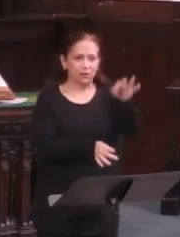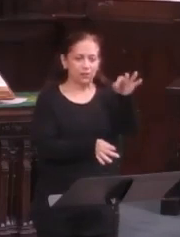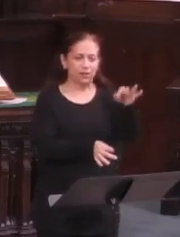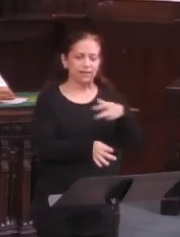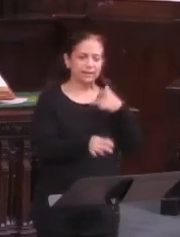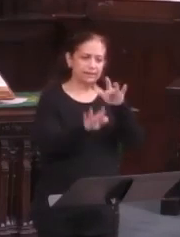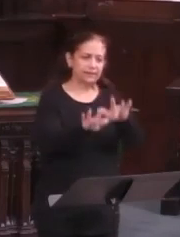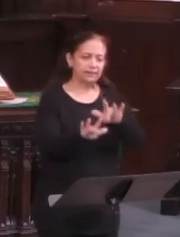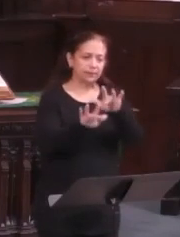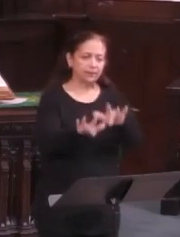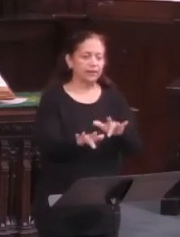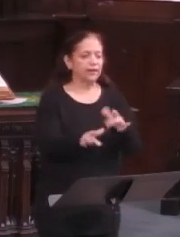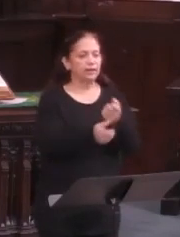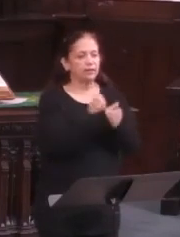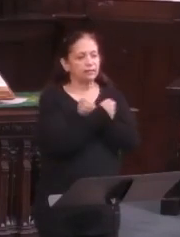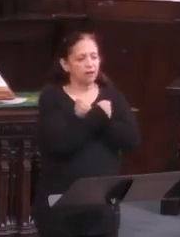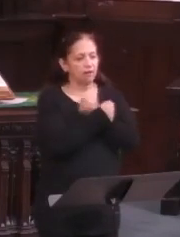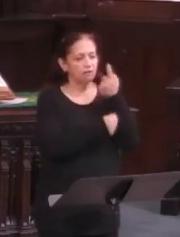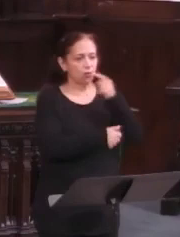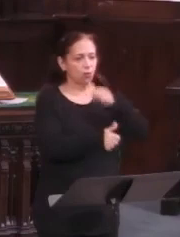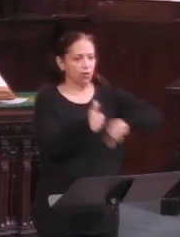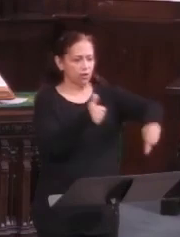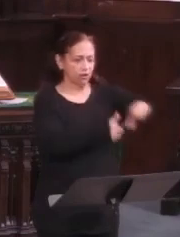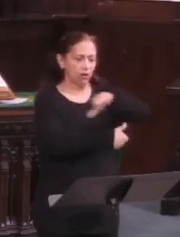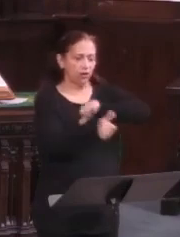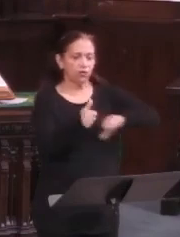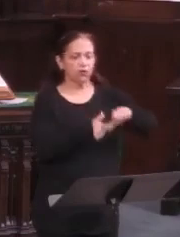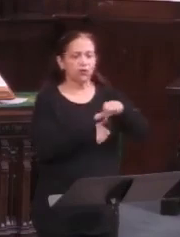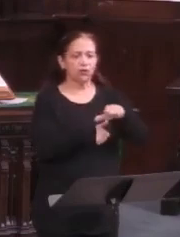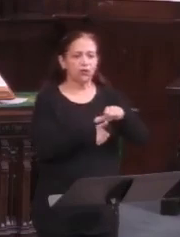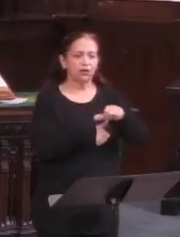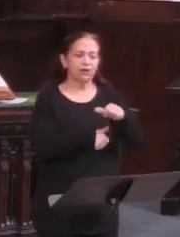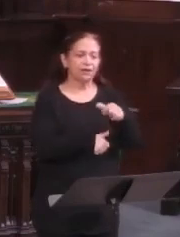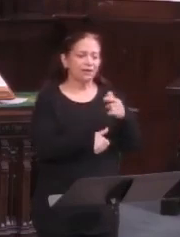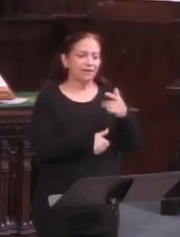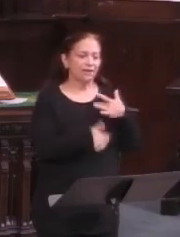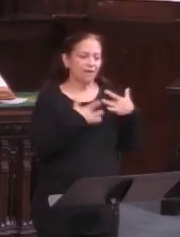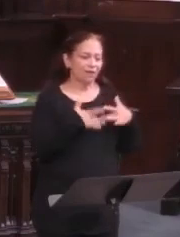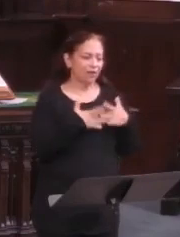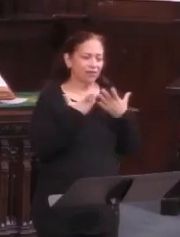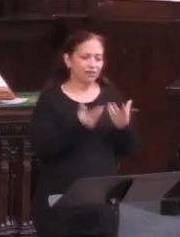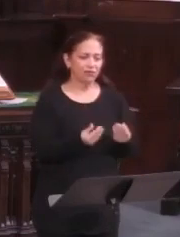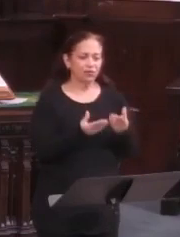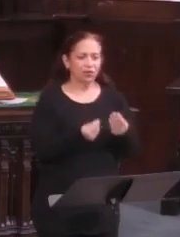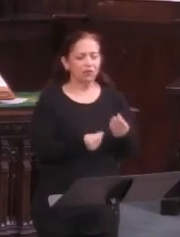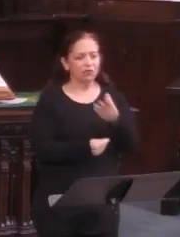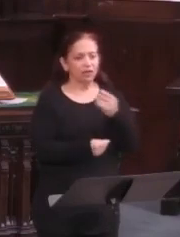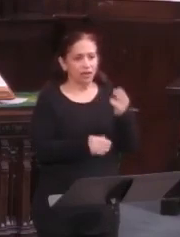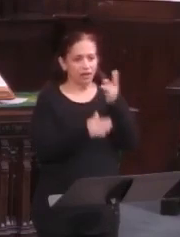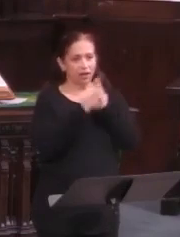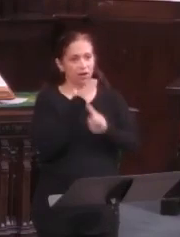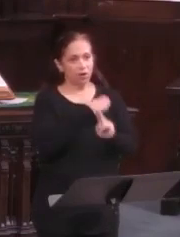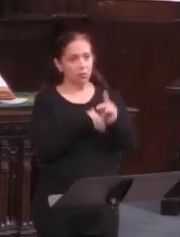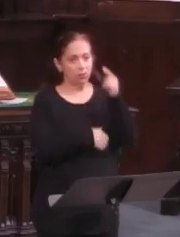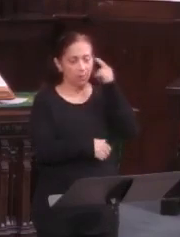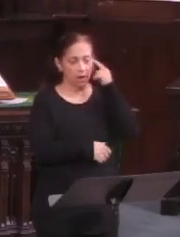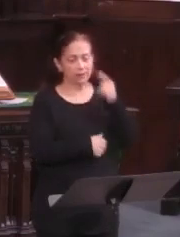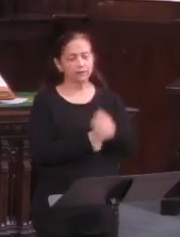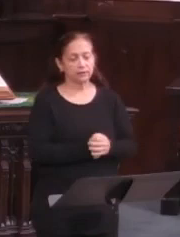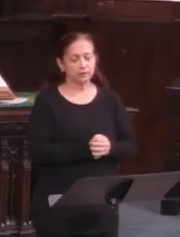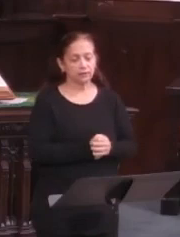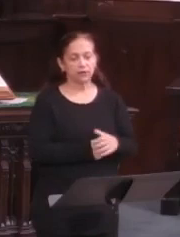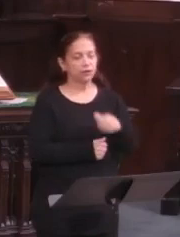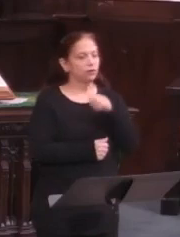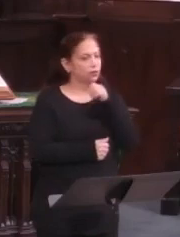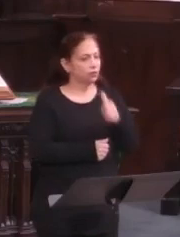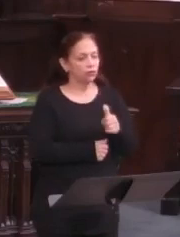sympathy, love for one another, a tender heart, and a humble mind. Do